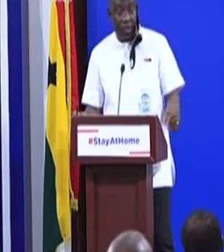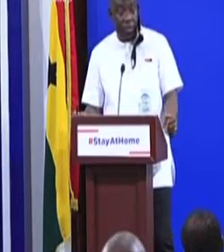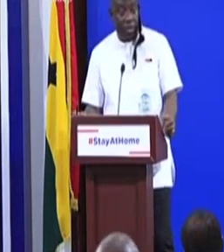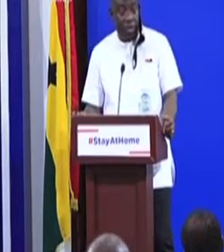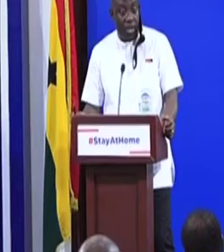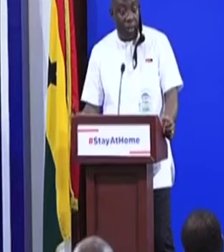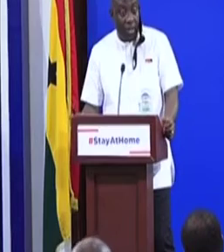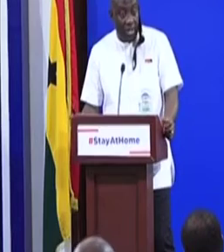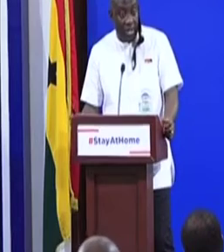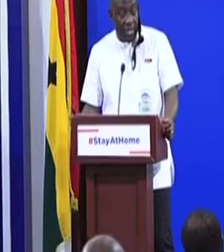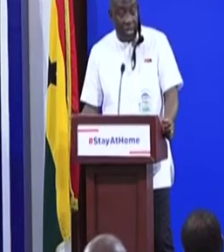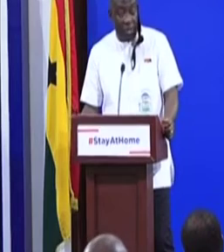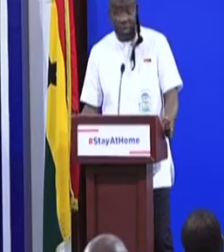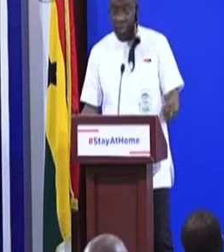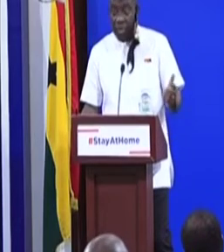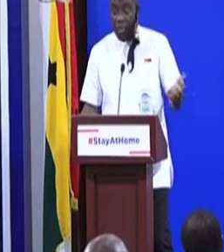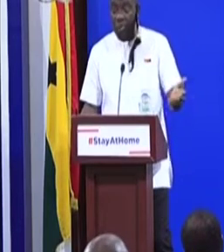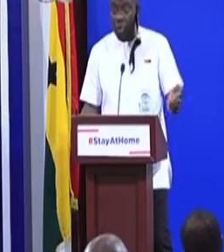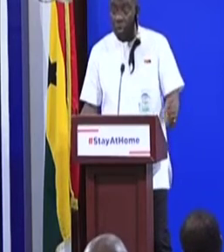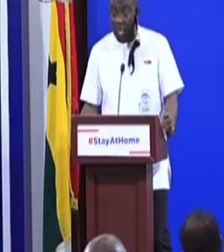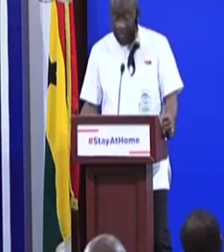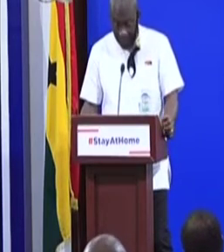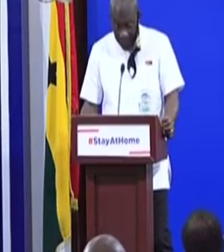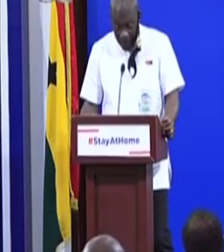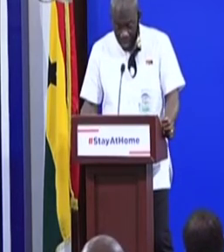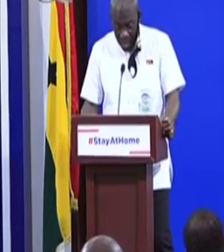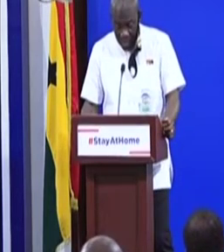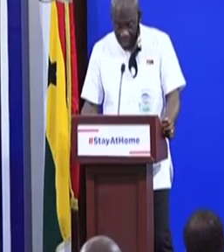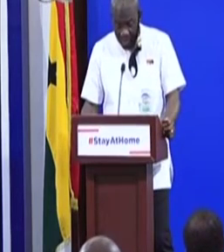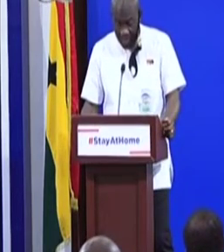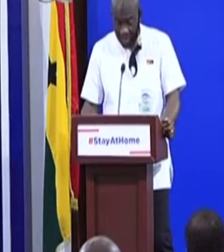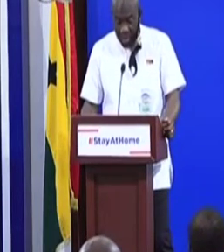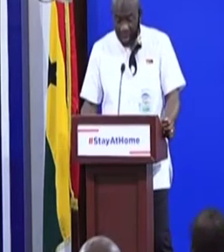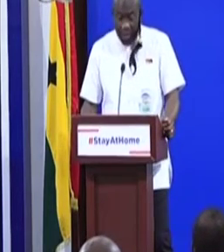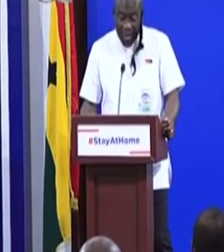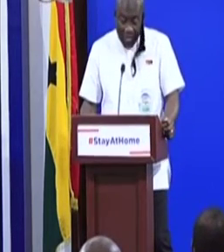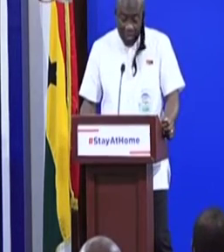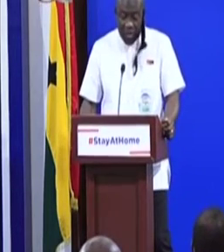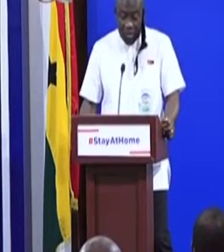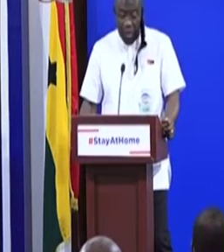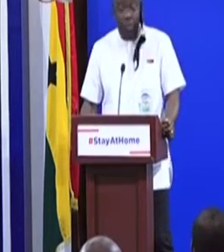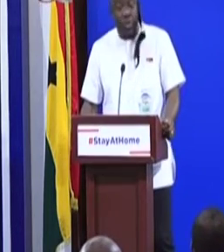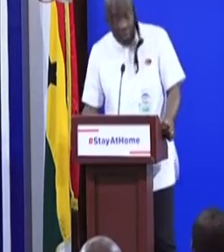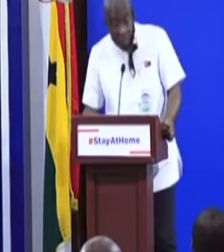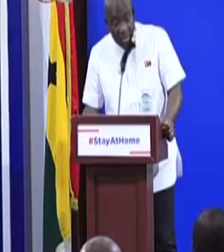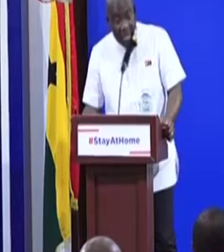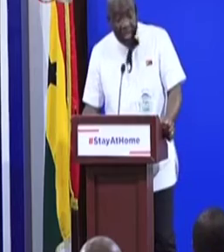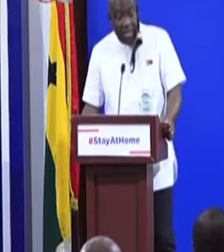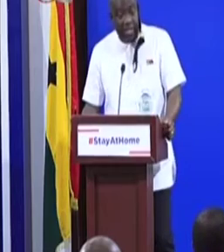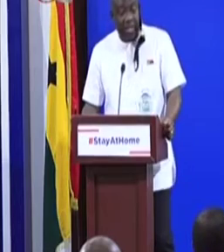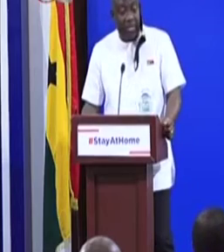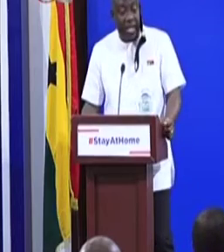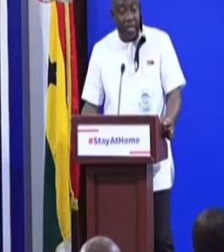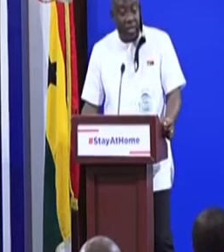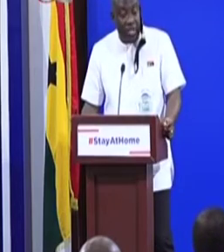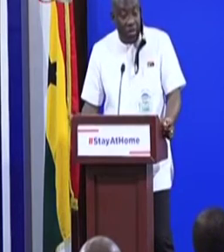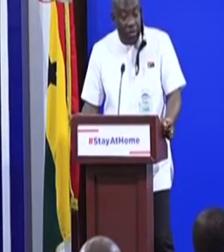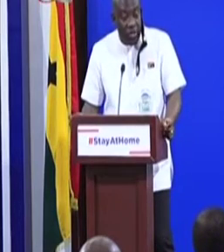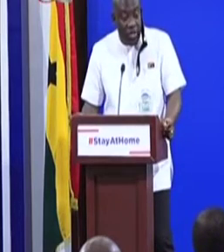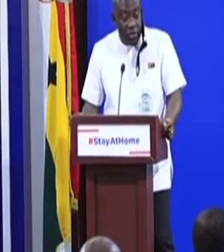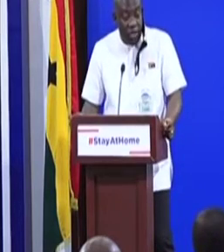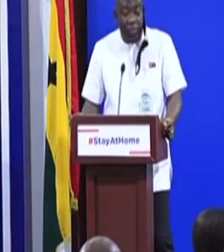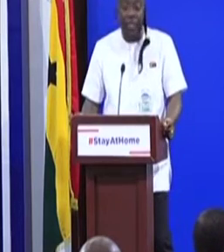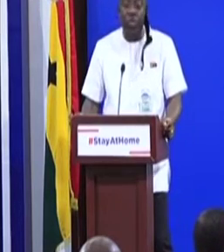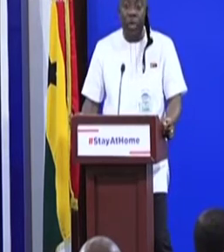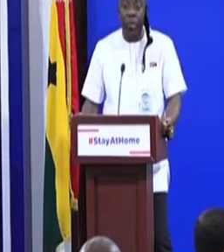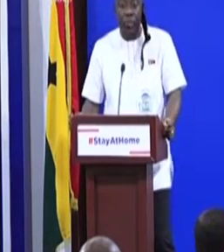for example, the police station that was responsible for holding some persons who were presumed, I think that is the education we've